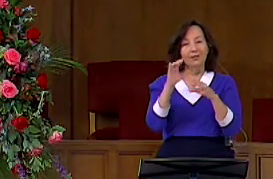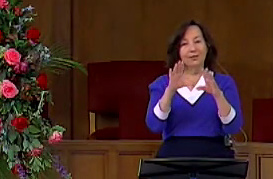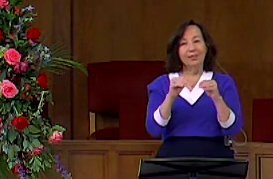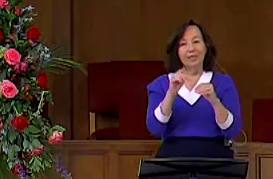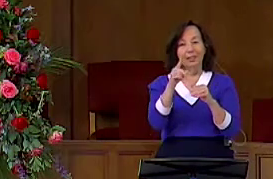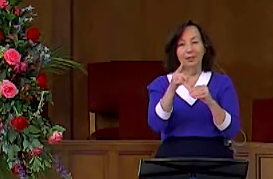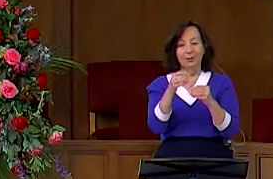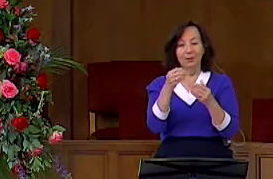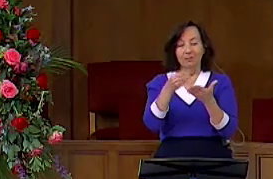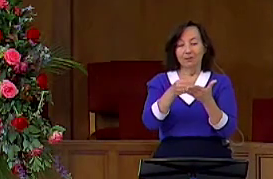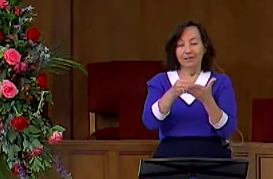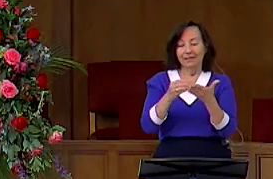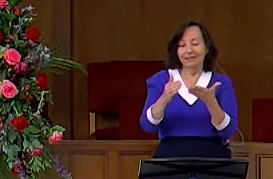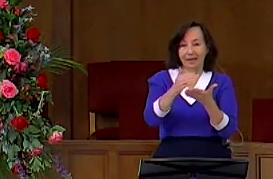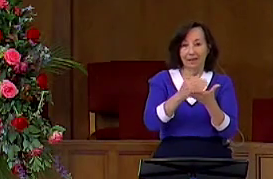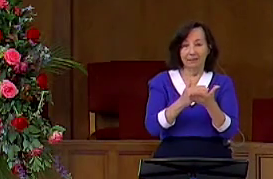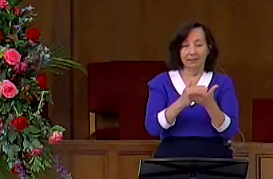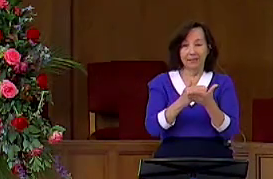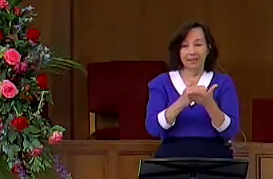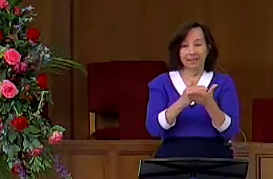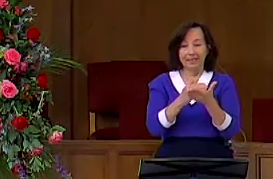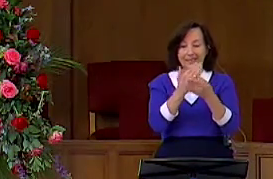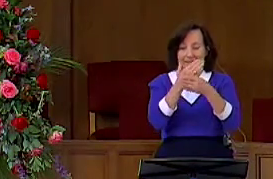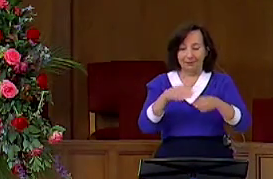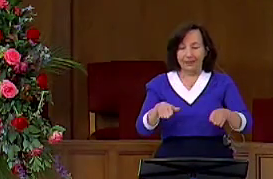salary, dividing it in half.